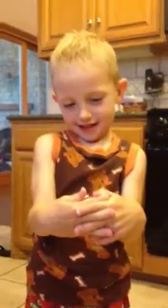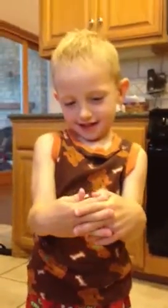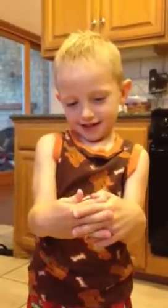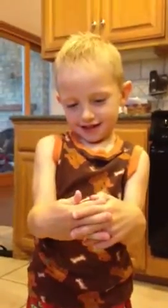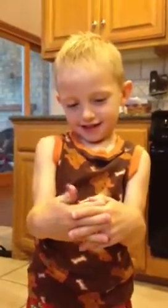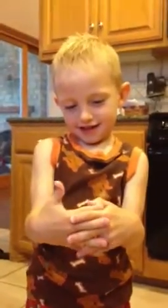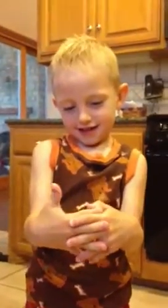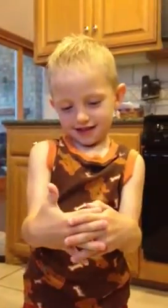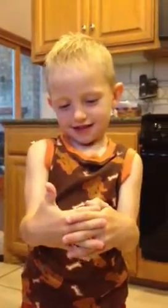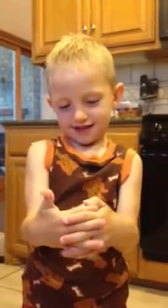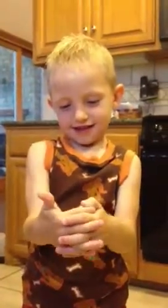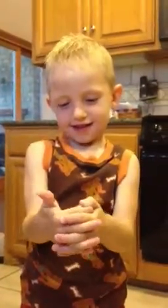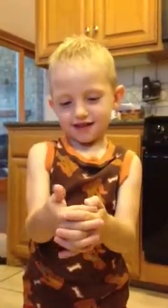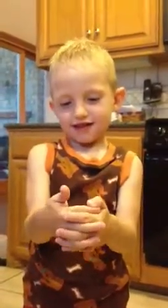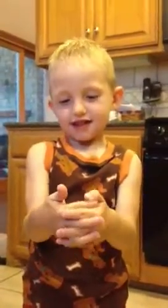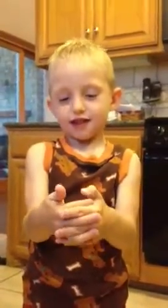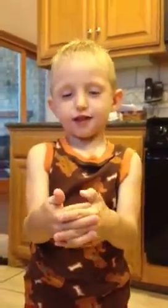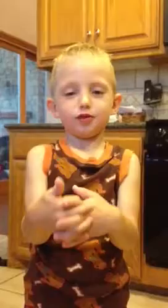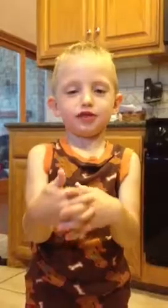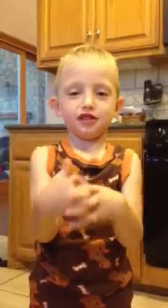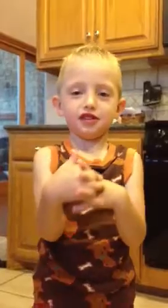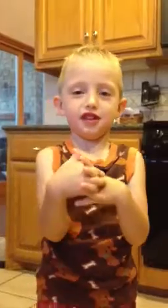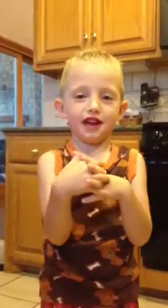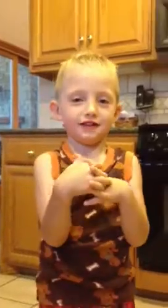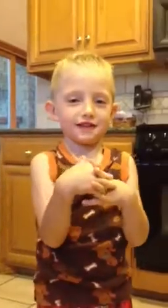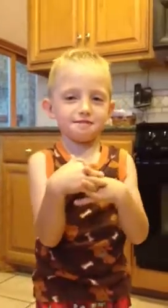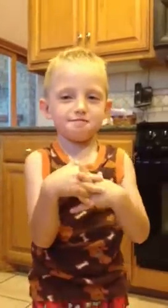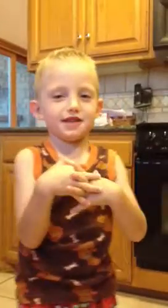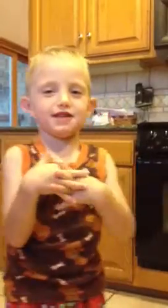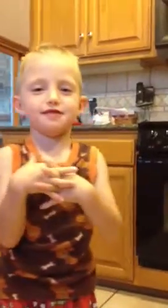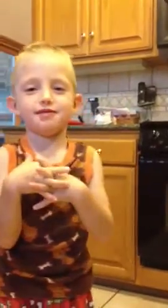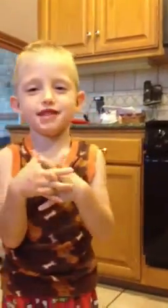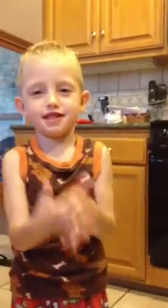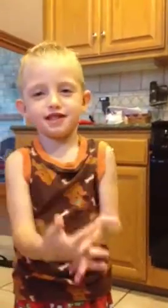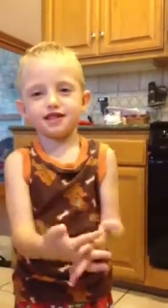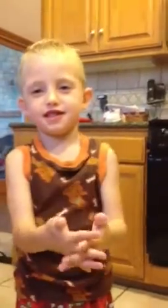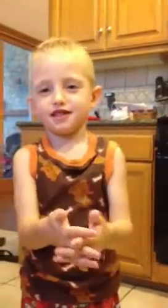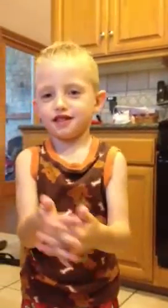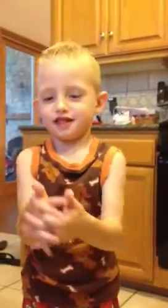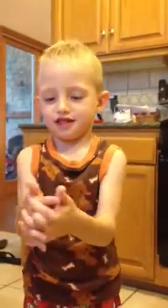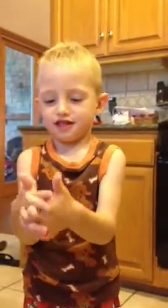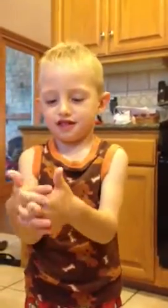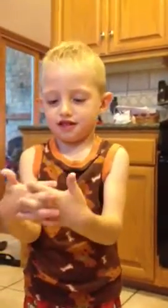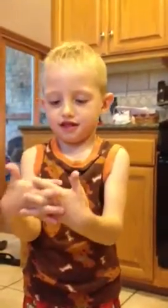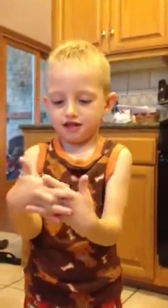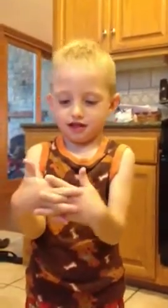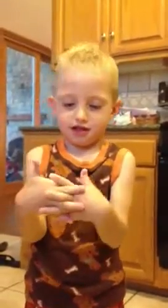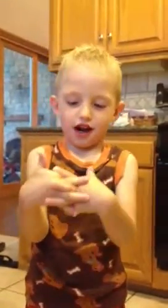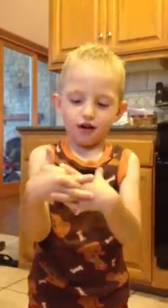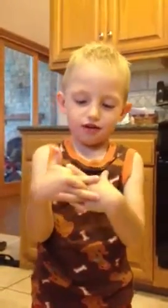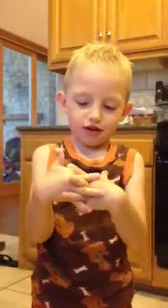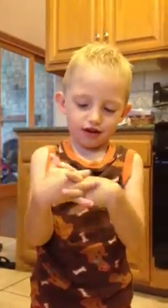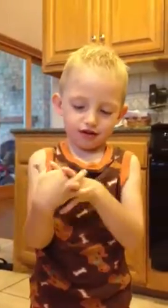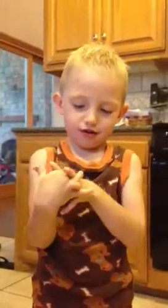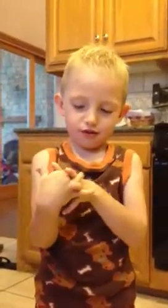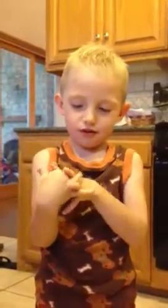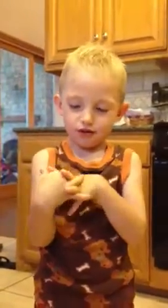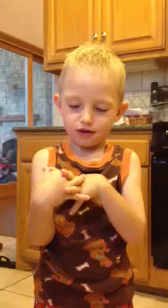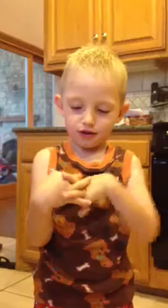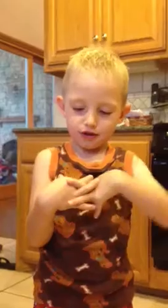is Jordan's belly big? It's because they're having a baby. What's the baby's name? I don't know. What do you